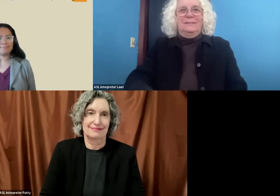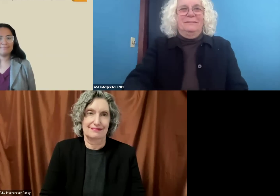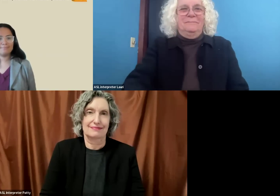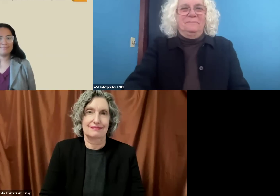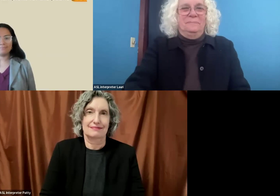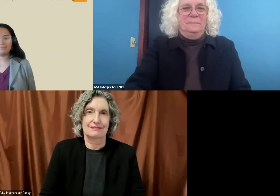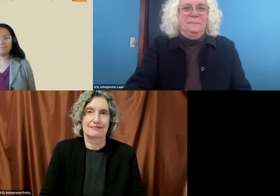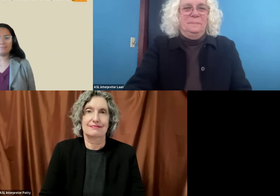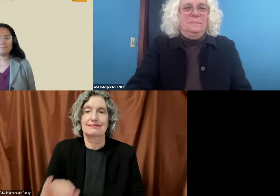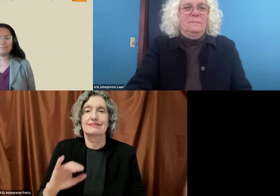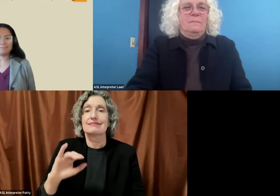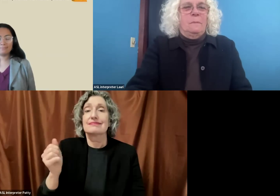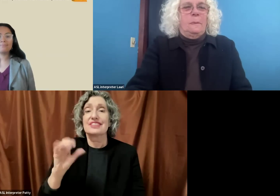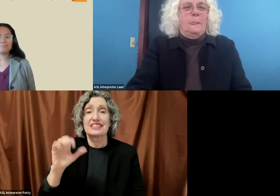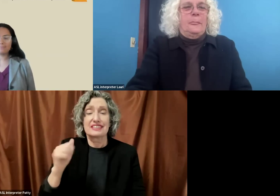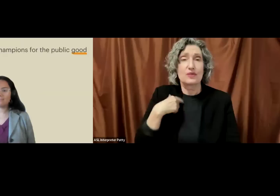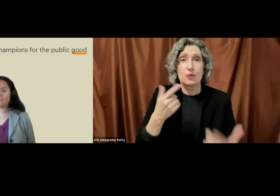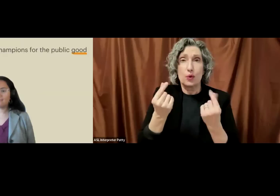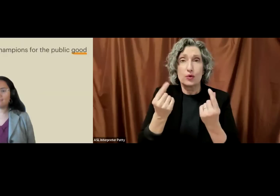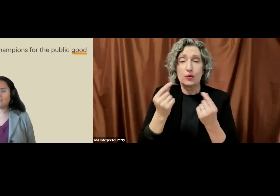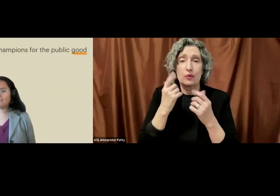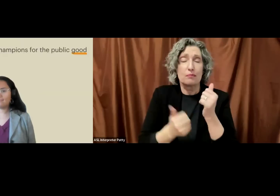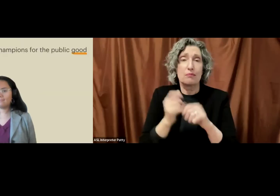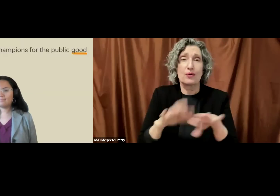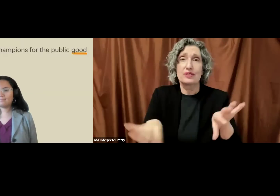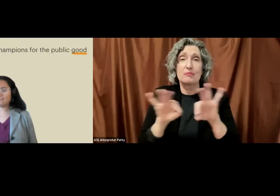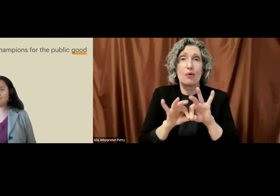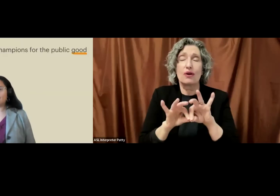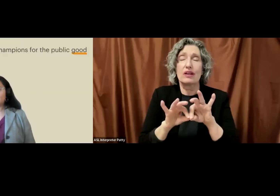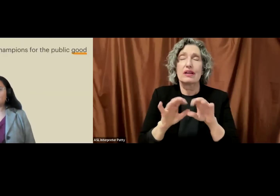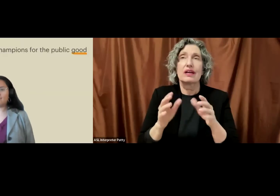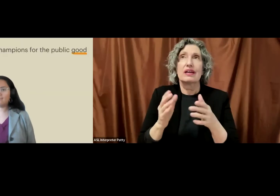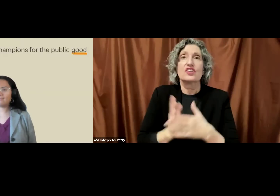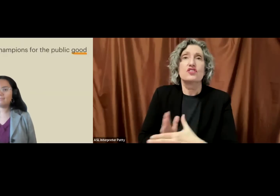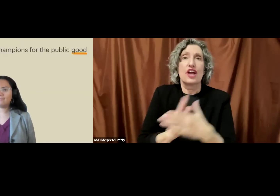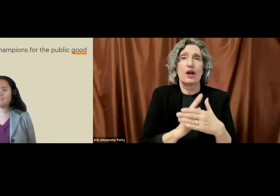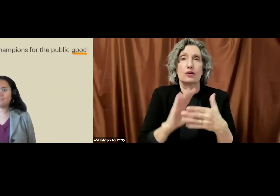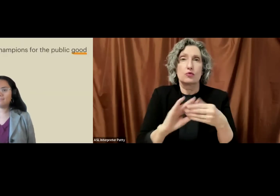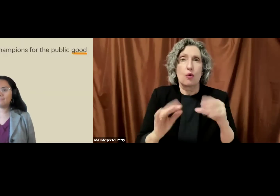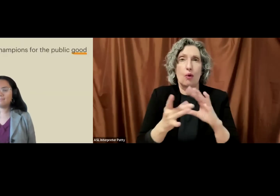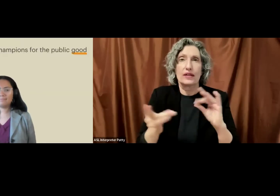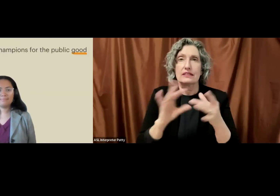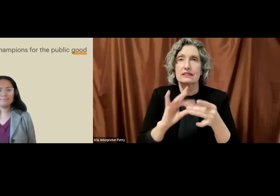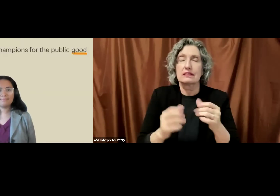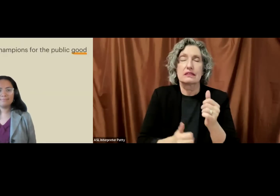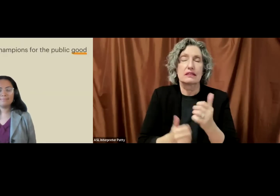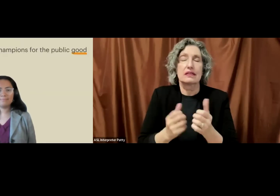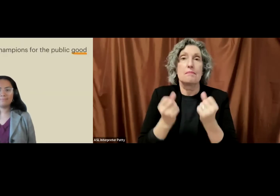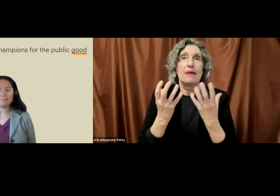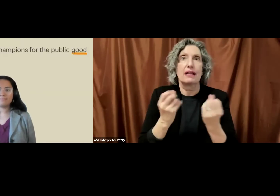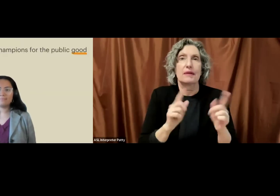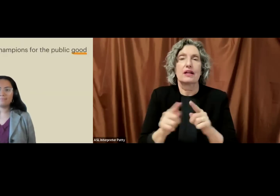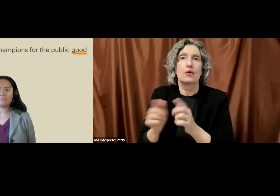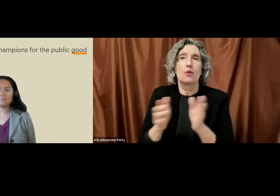is continuing to tell stories in multiple ways. So in the lawsuit that we filed,